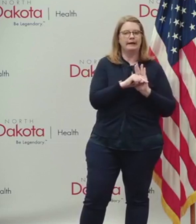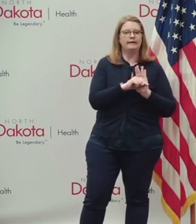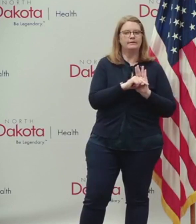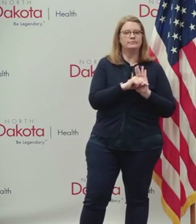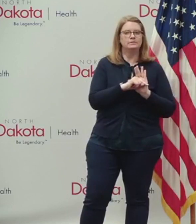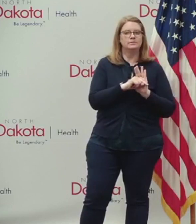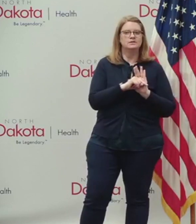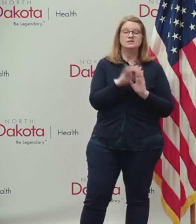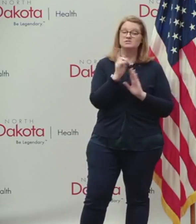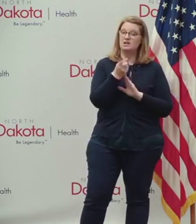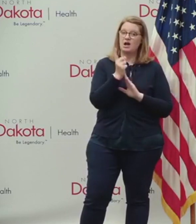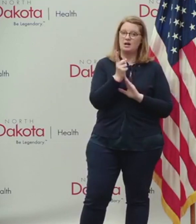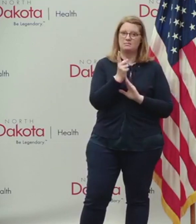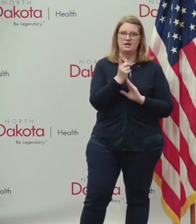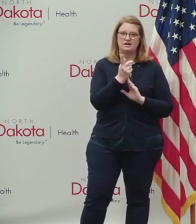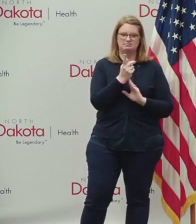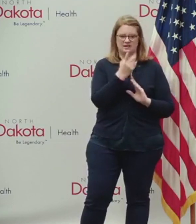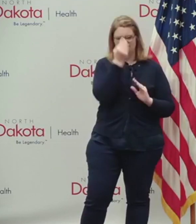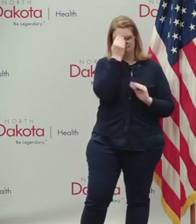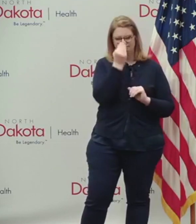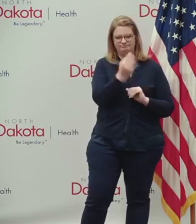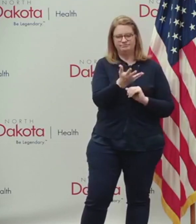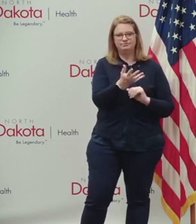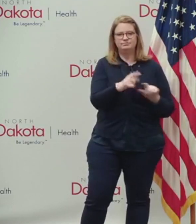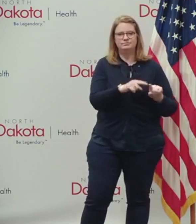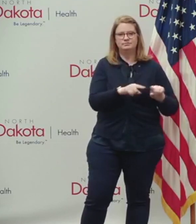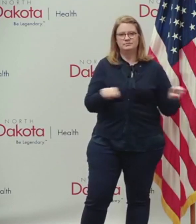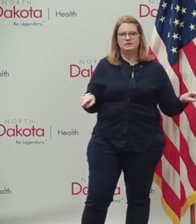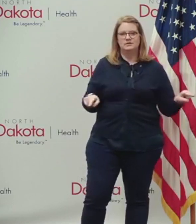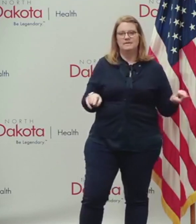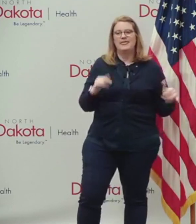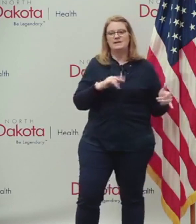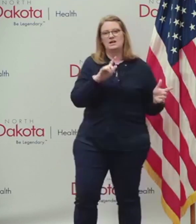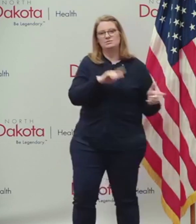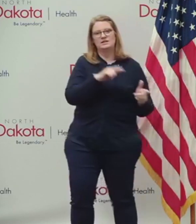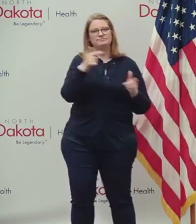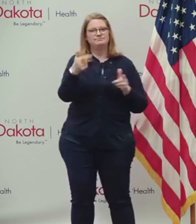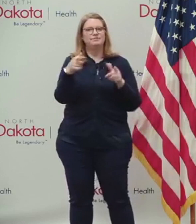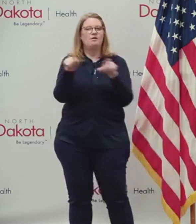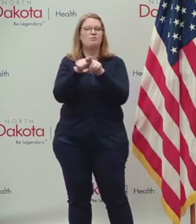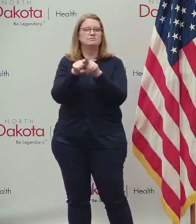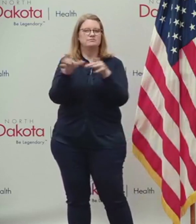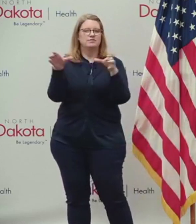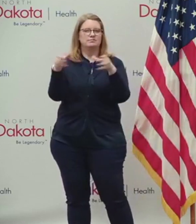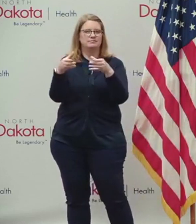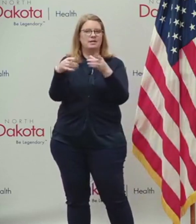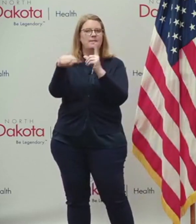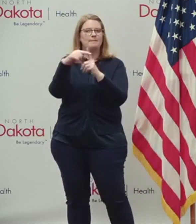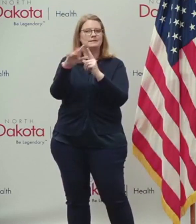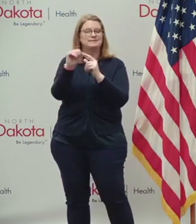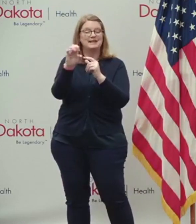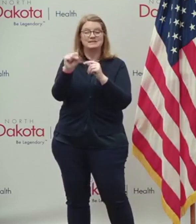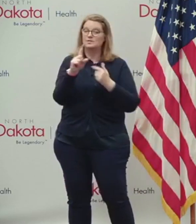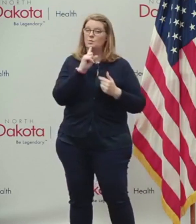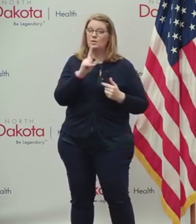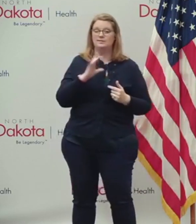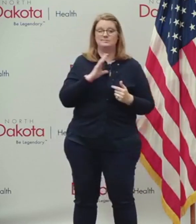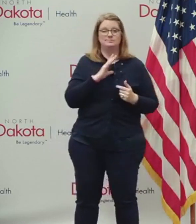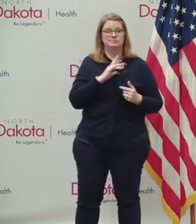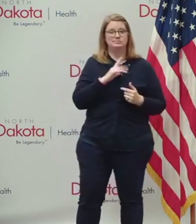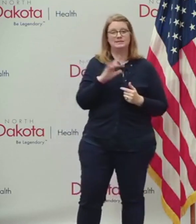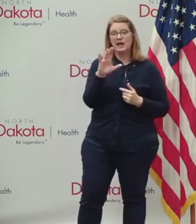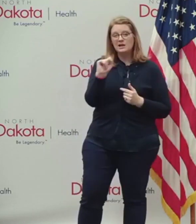automated system working well. Now we've brought that over and are going to roll that out for positives. But again, grateful to the work of the contact tracers